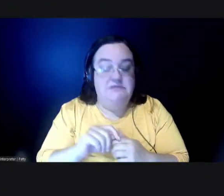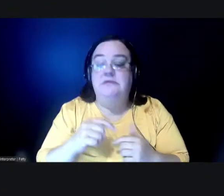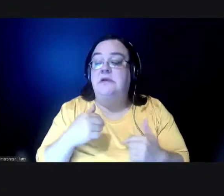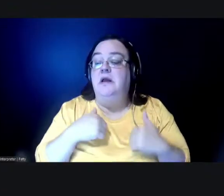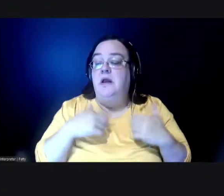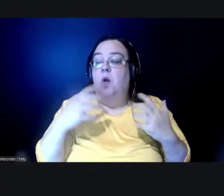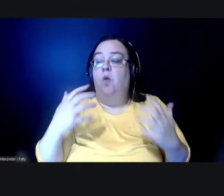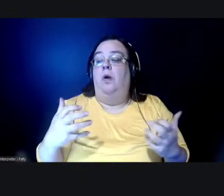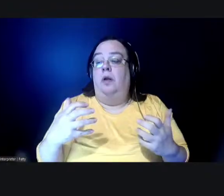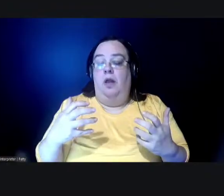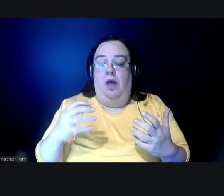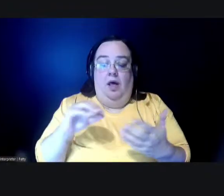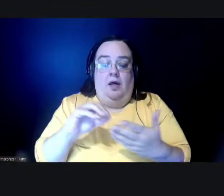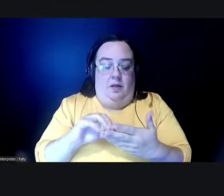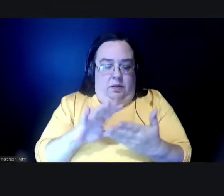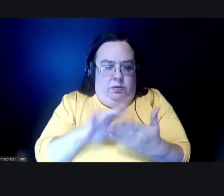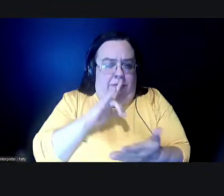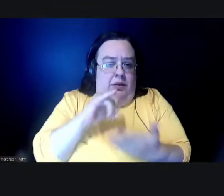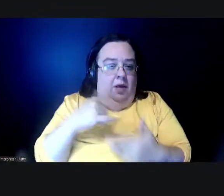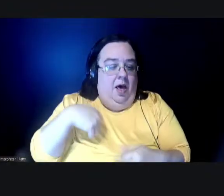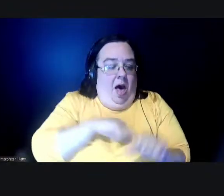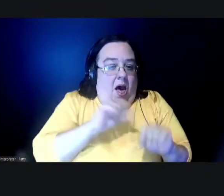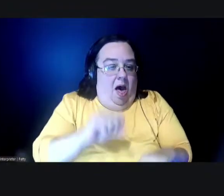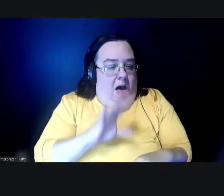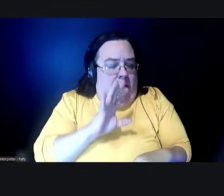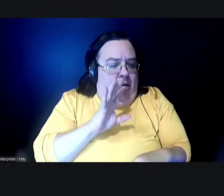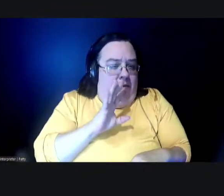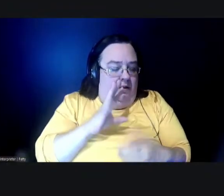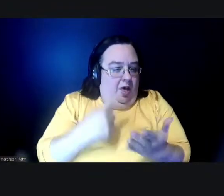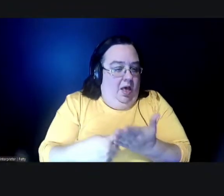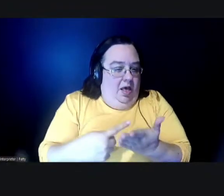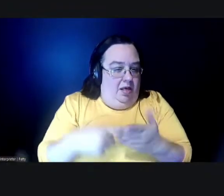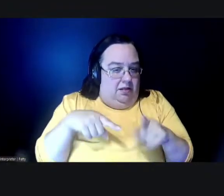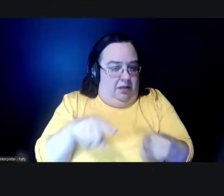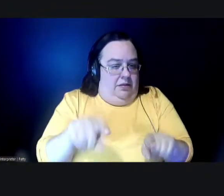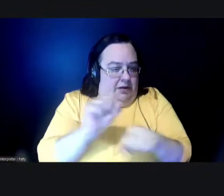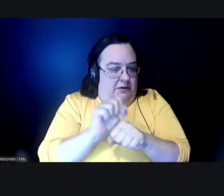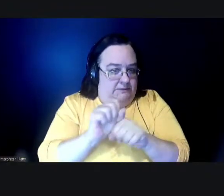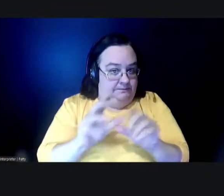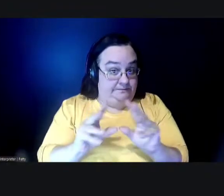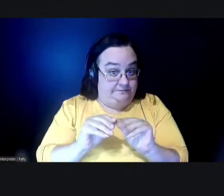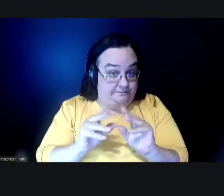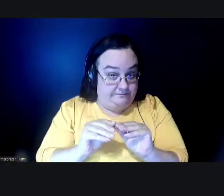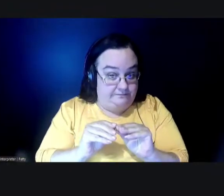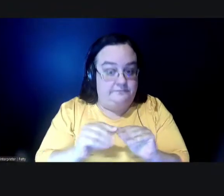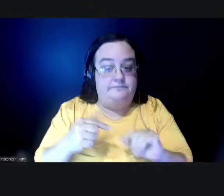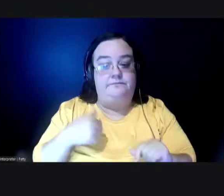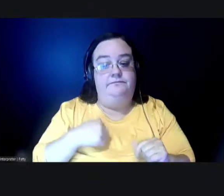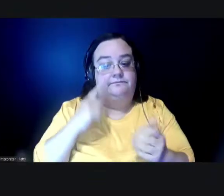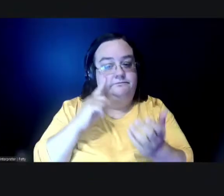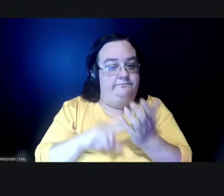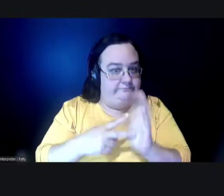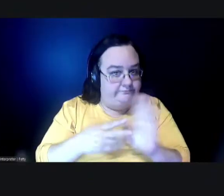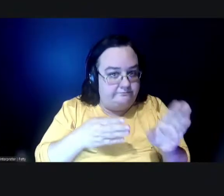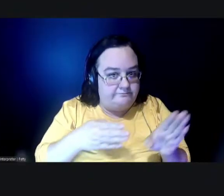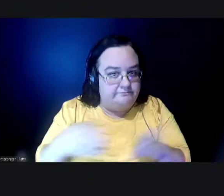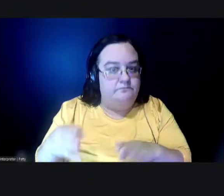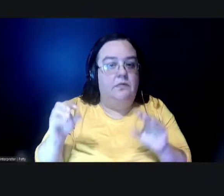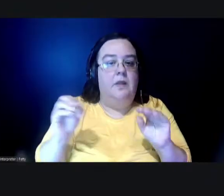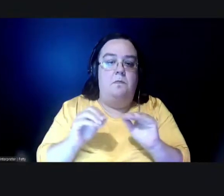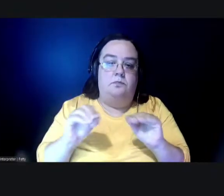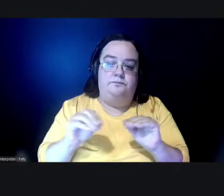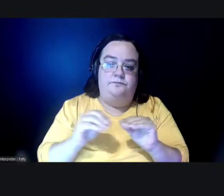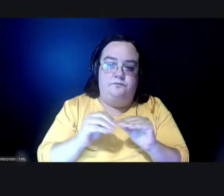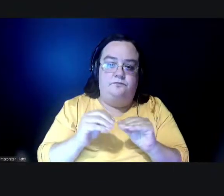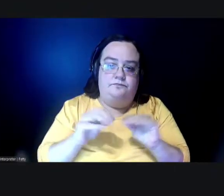put that there so we can have a discussion at a work session. I intend on doing more due diligence on